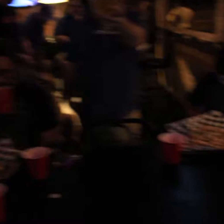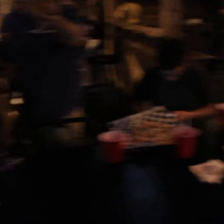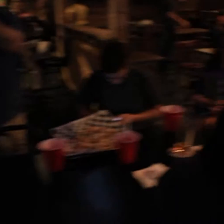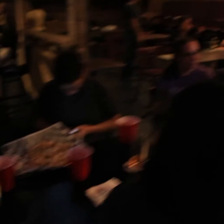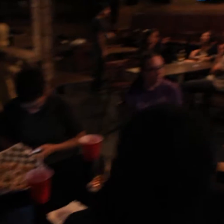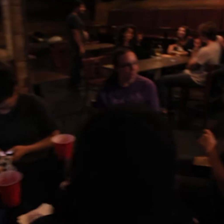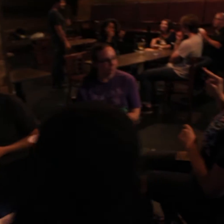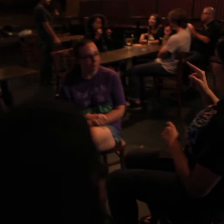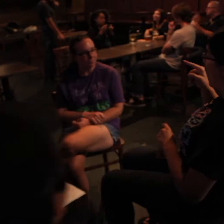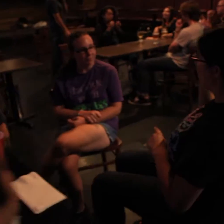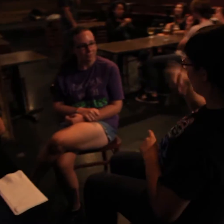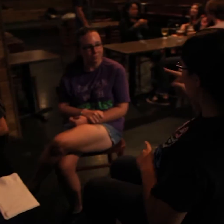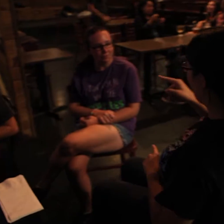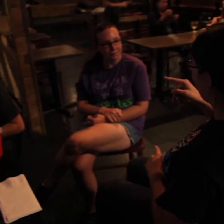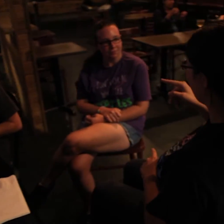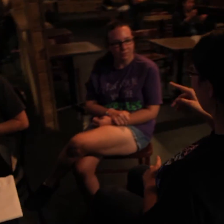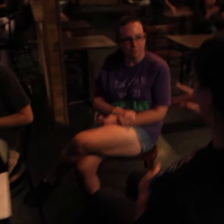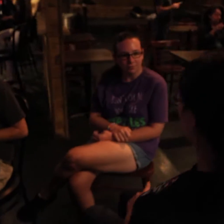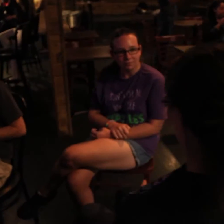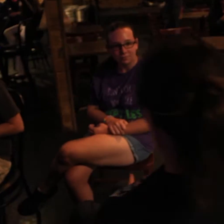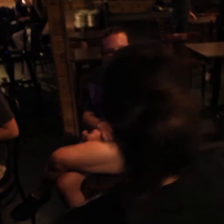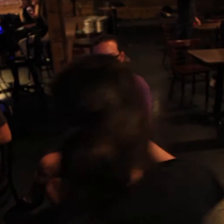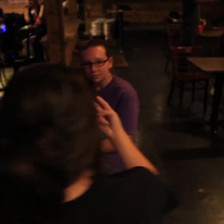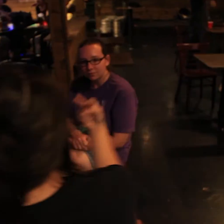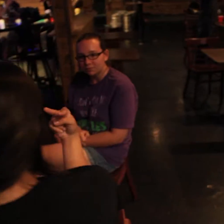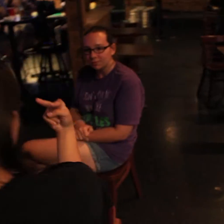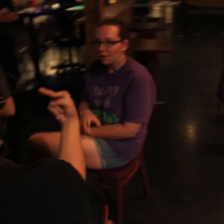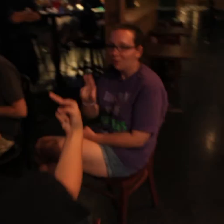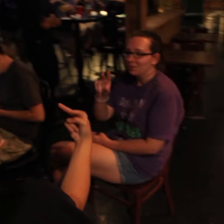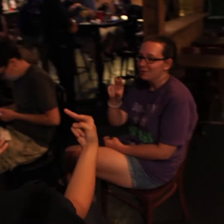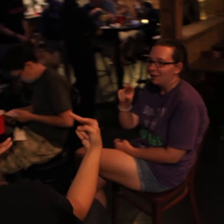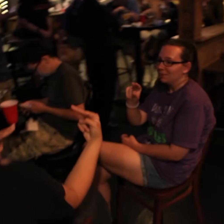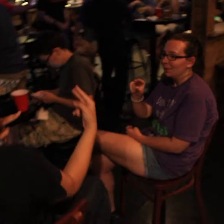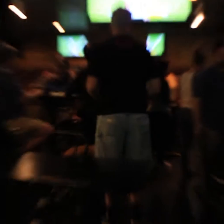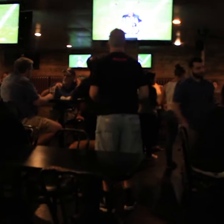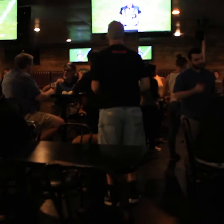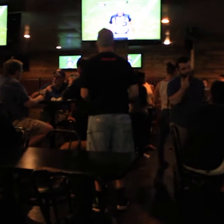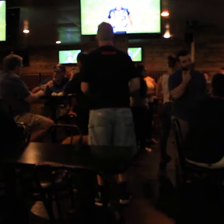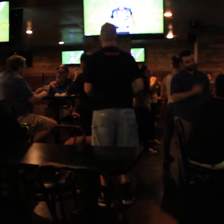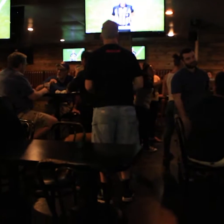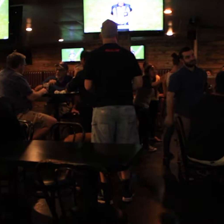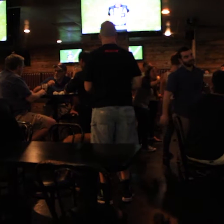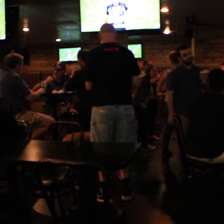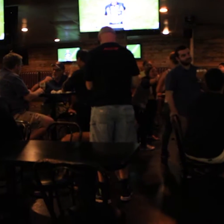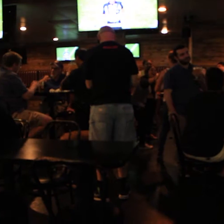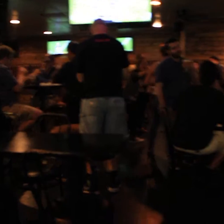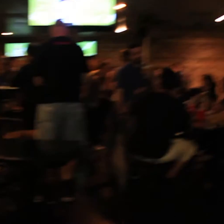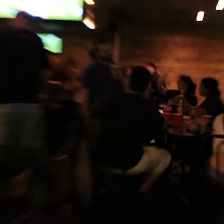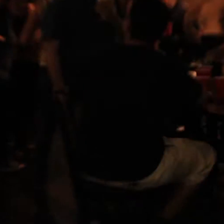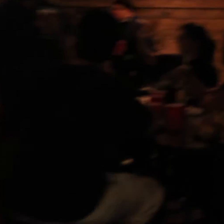Several sports bar and grill provide entertainment options for the deaf, hard of hearing, and signing community. This is a great event for those who want to practice their